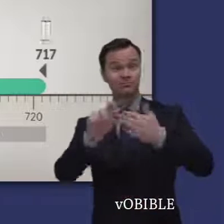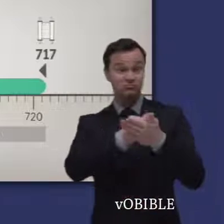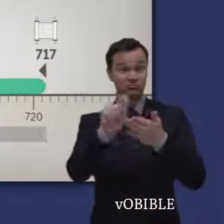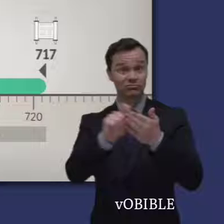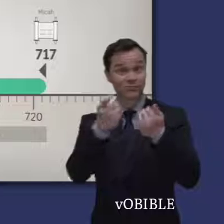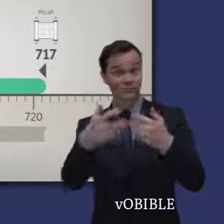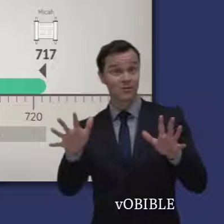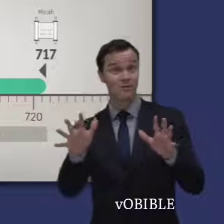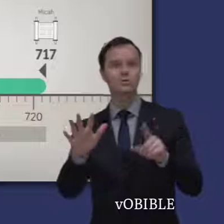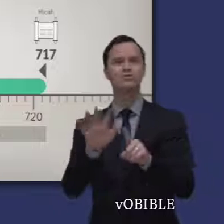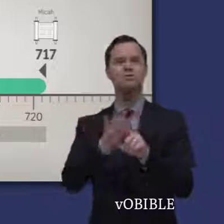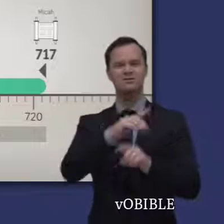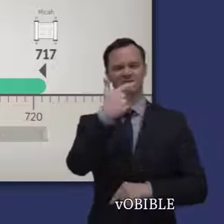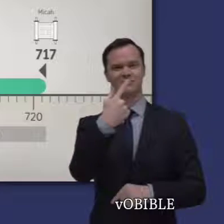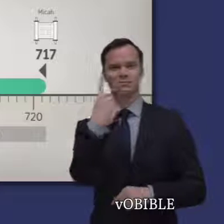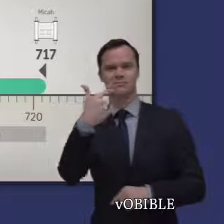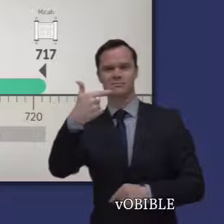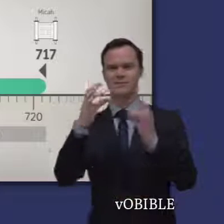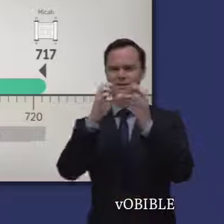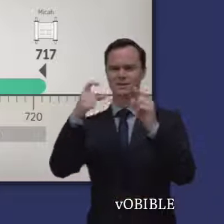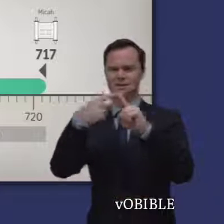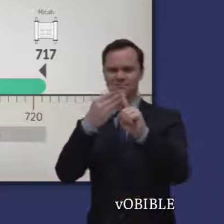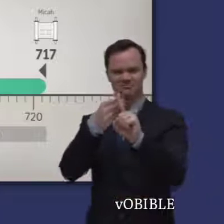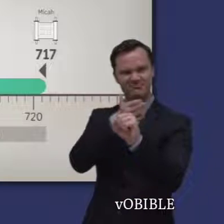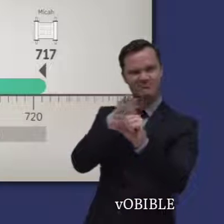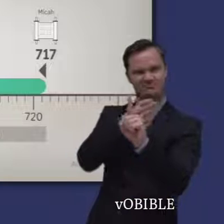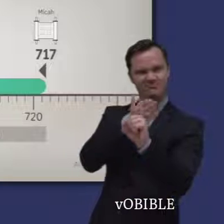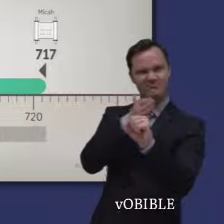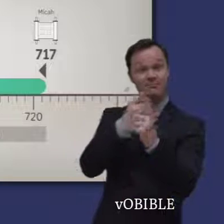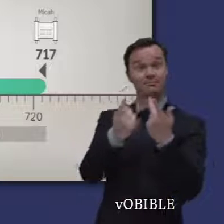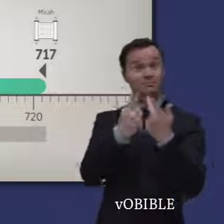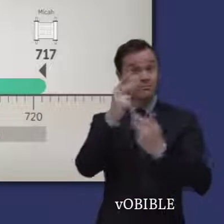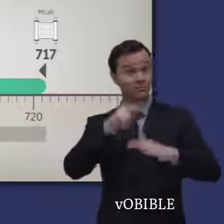his book in Judah sometime before 717 BCE.